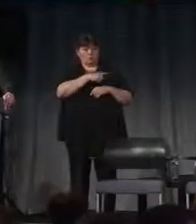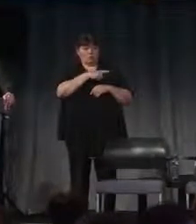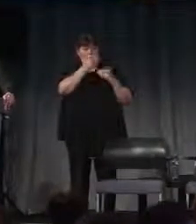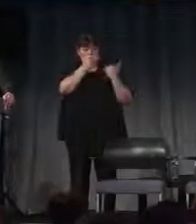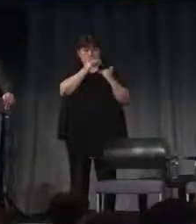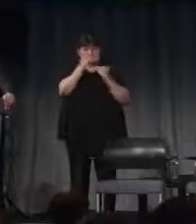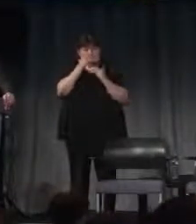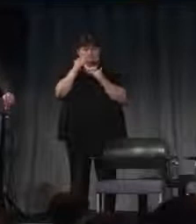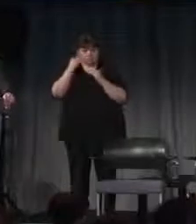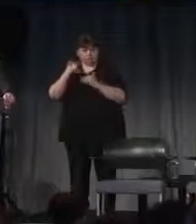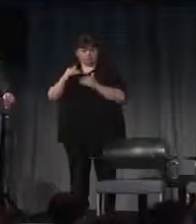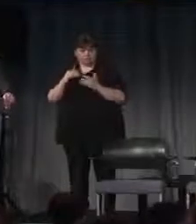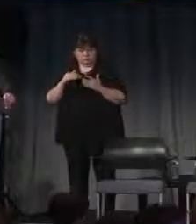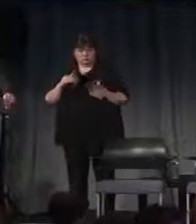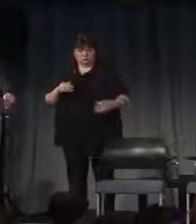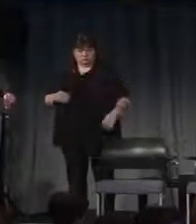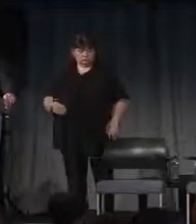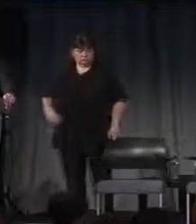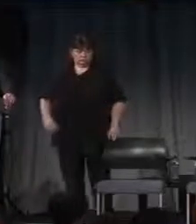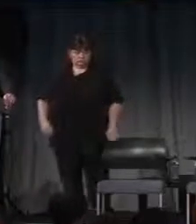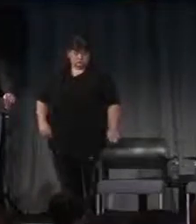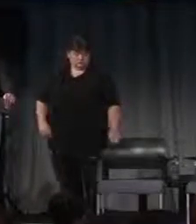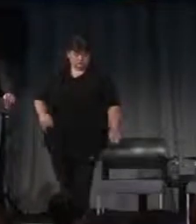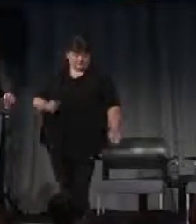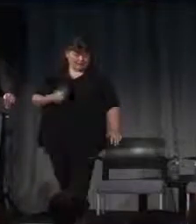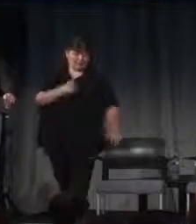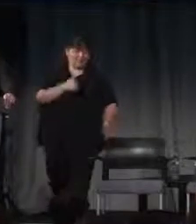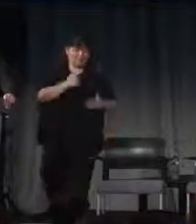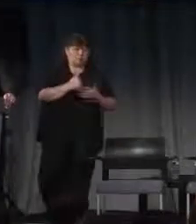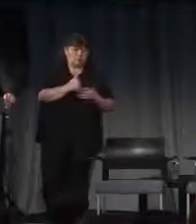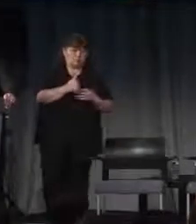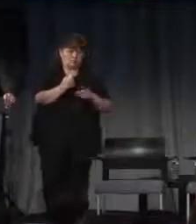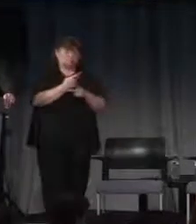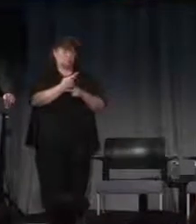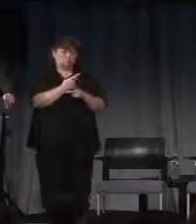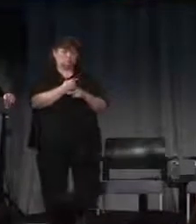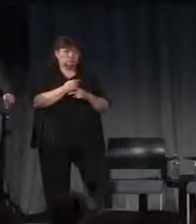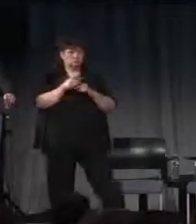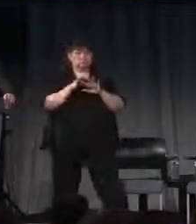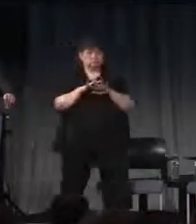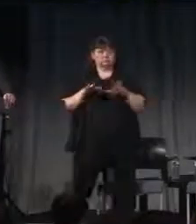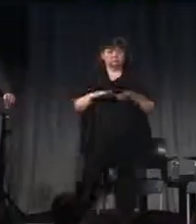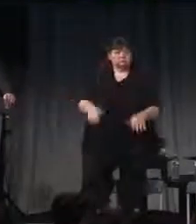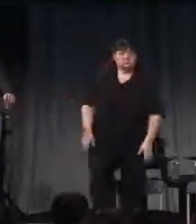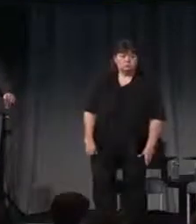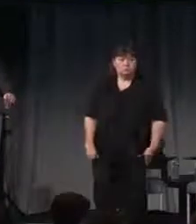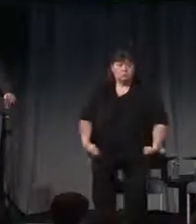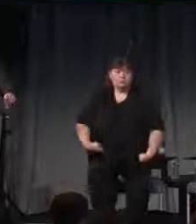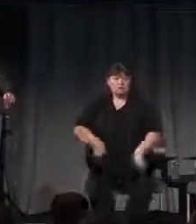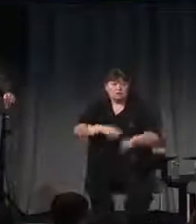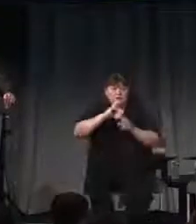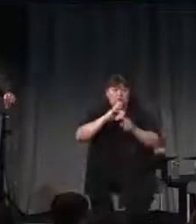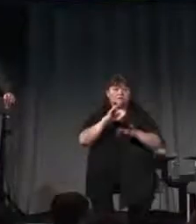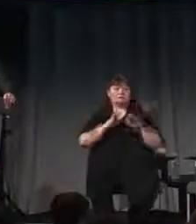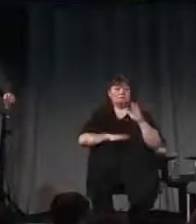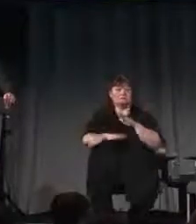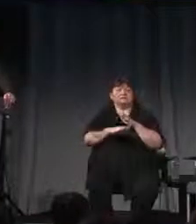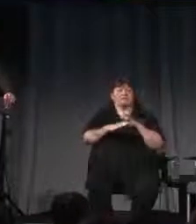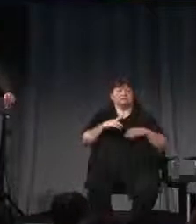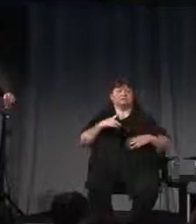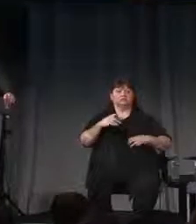on your impulse response, which can help you kind of deconvolve and pull out what the impulse response is based on the result signal,